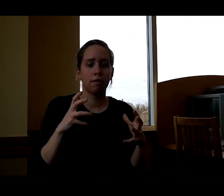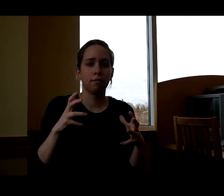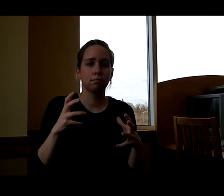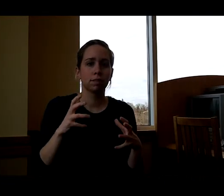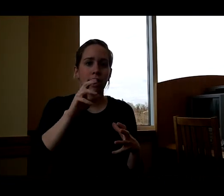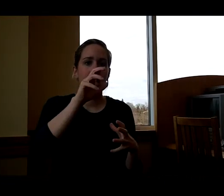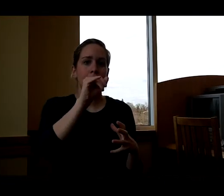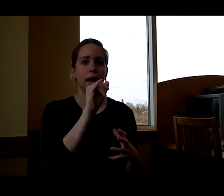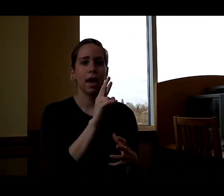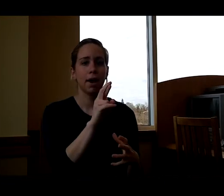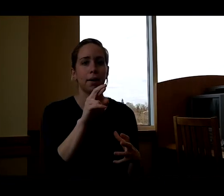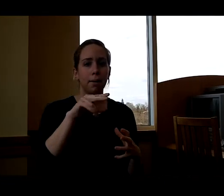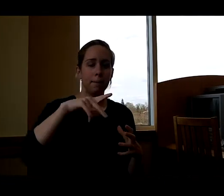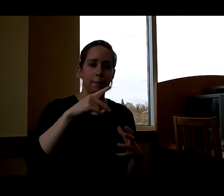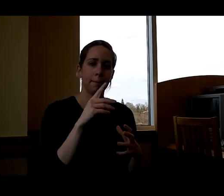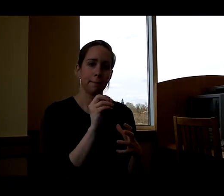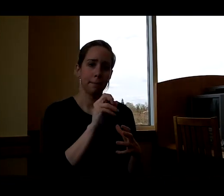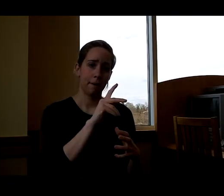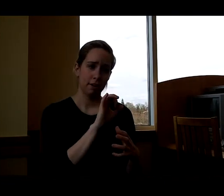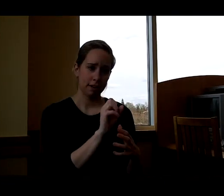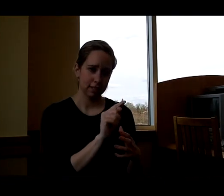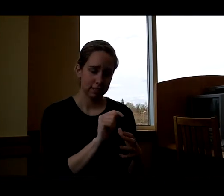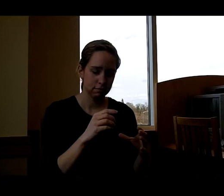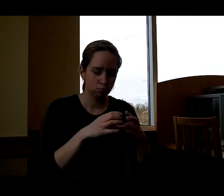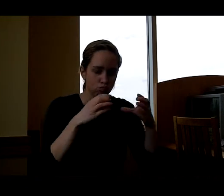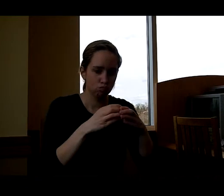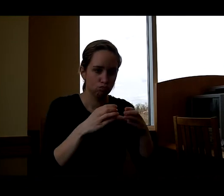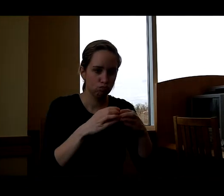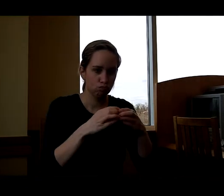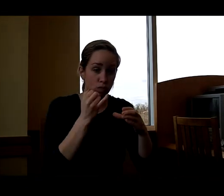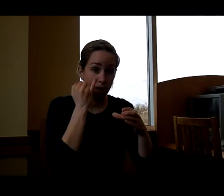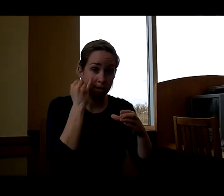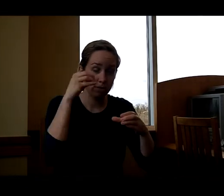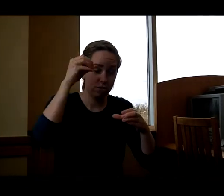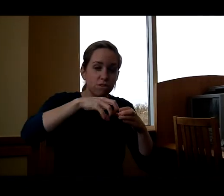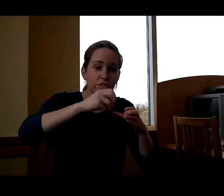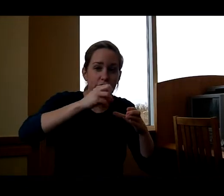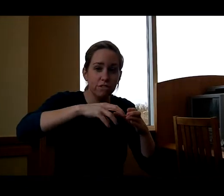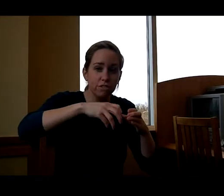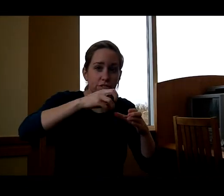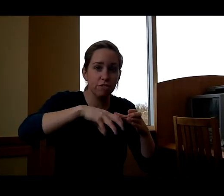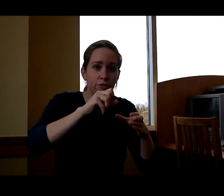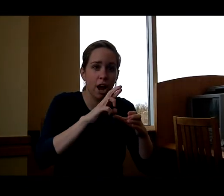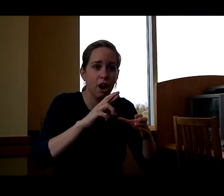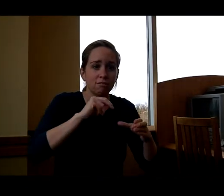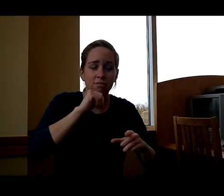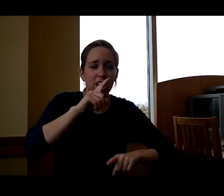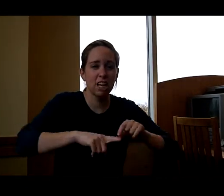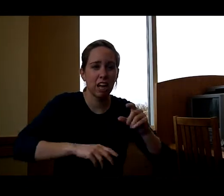and once it gets saturated, it can't hold anymore. And it gets to the point where it's saturated and holds it up, what will it probably do? It's going to drip.